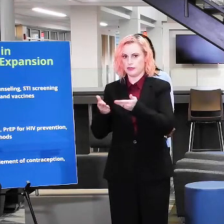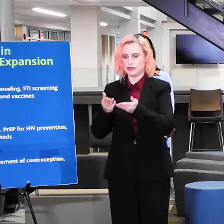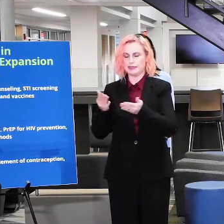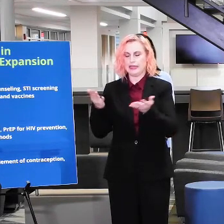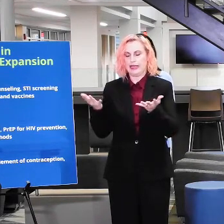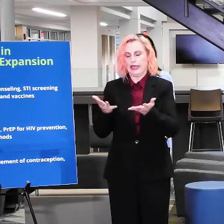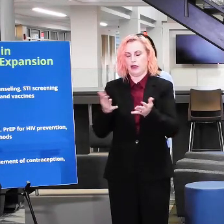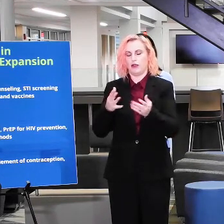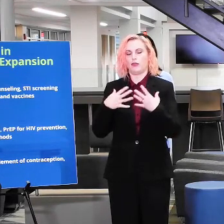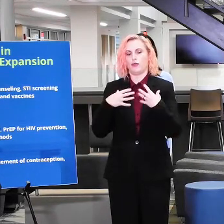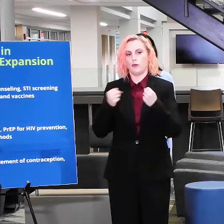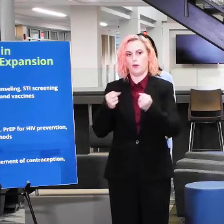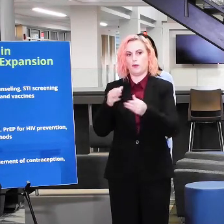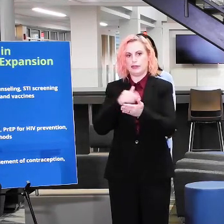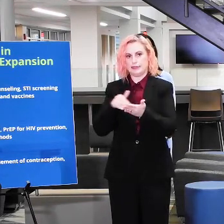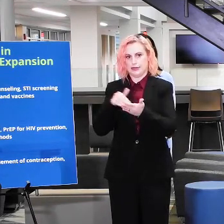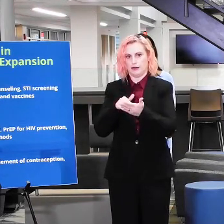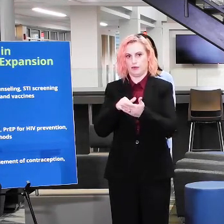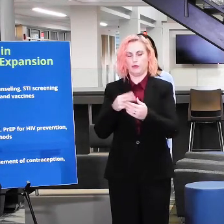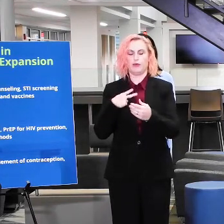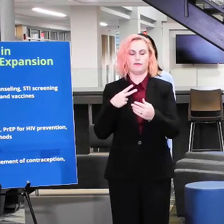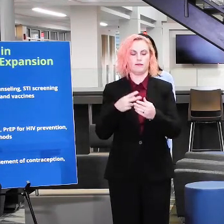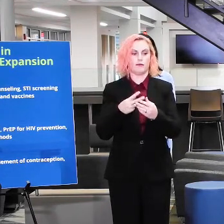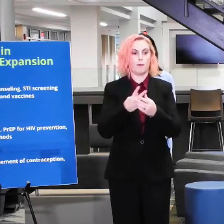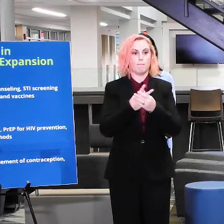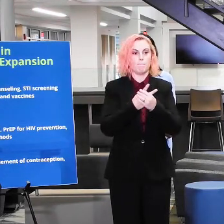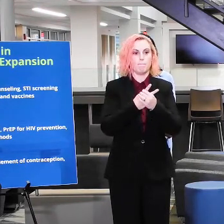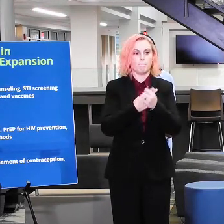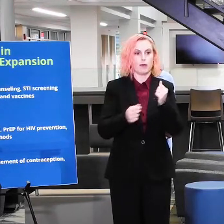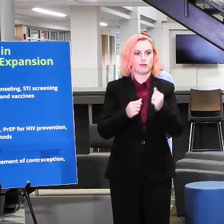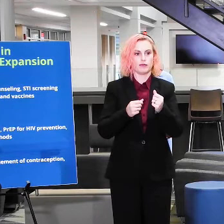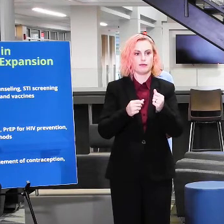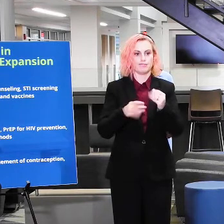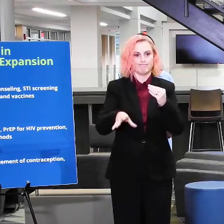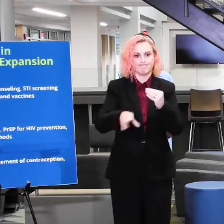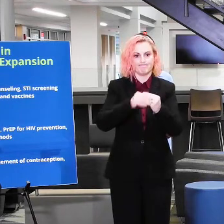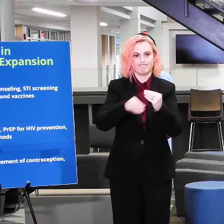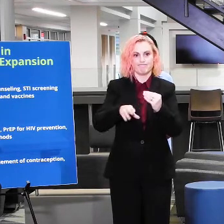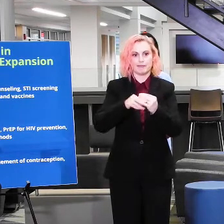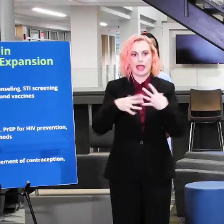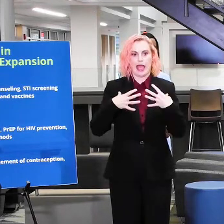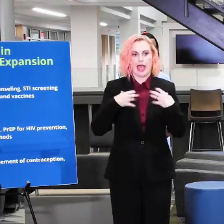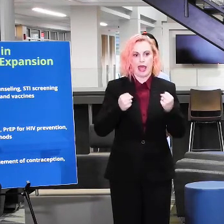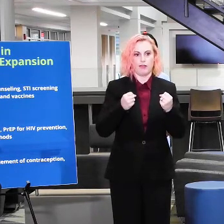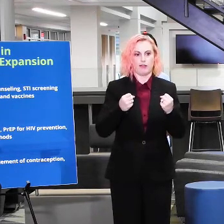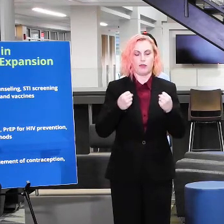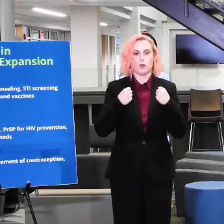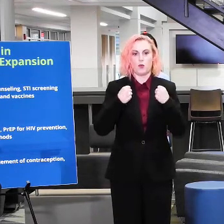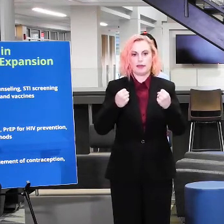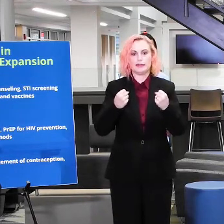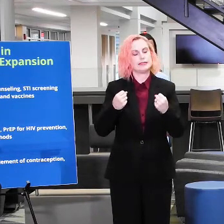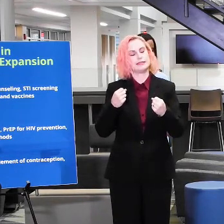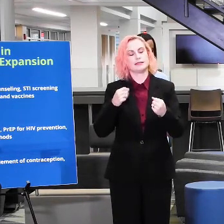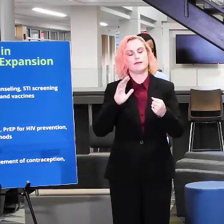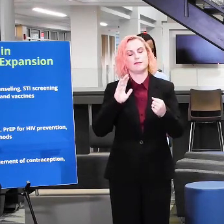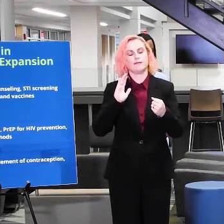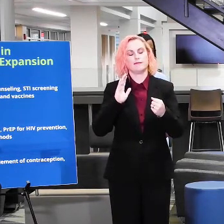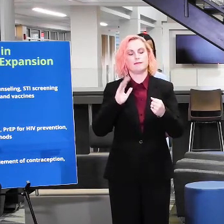Wellness Center. We have both contributed to the health and wellness of those in our community together.